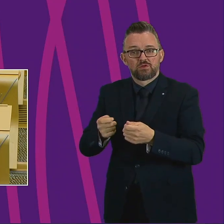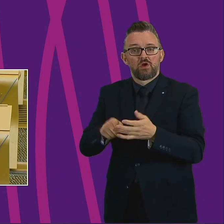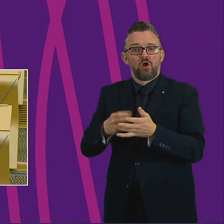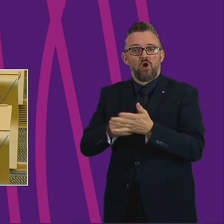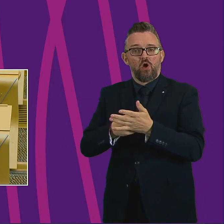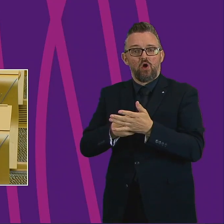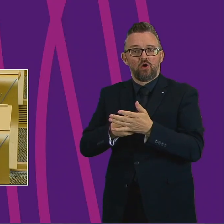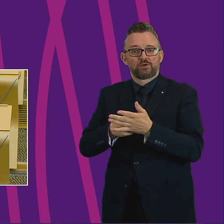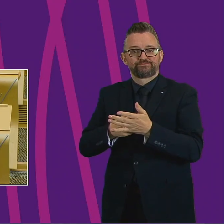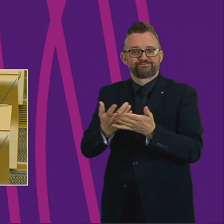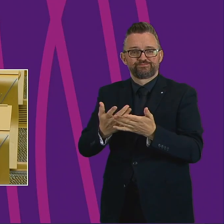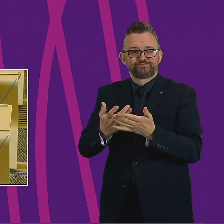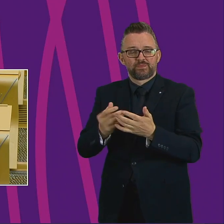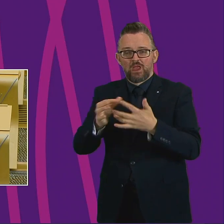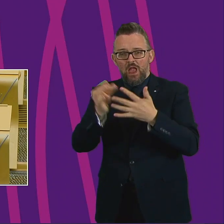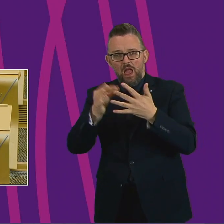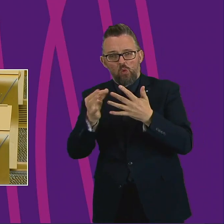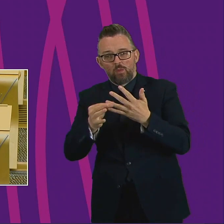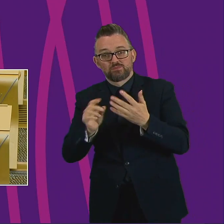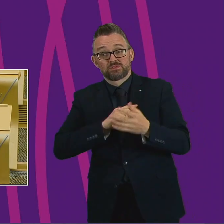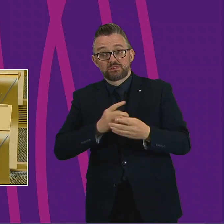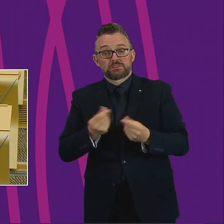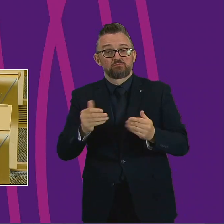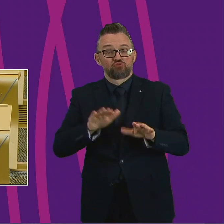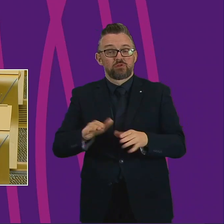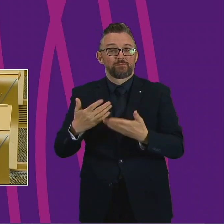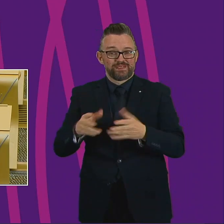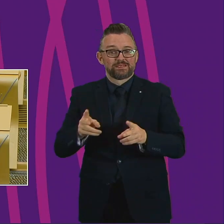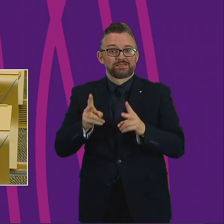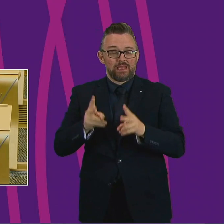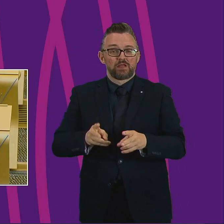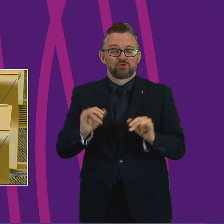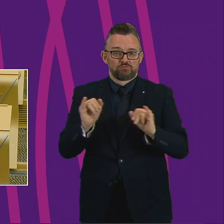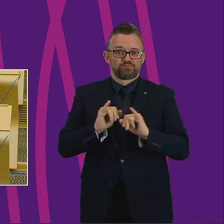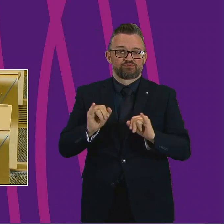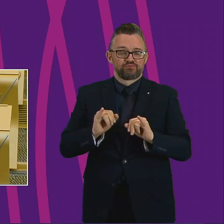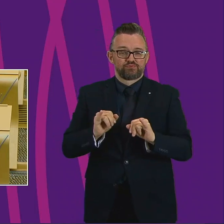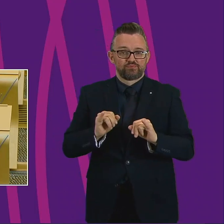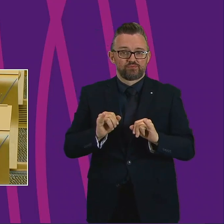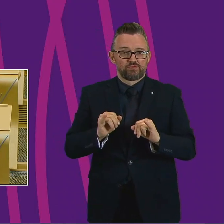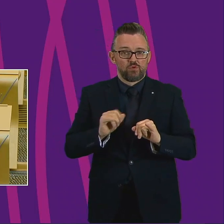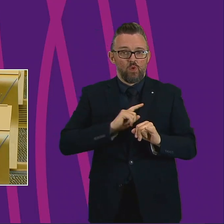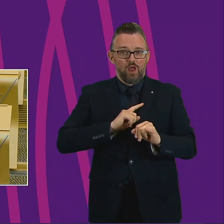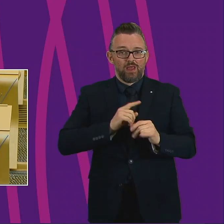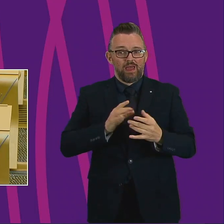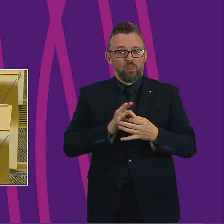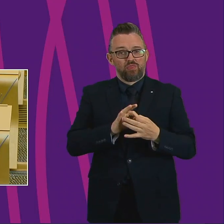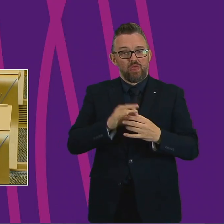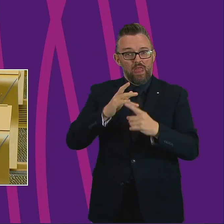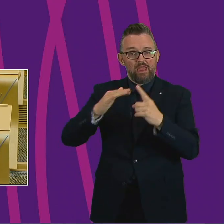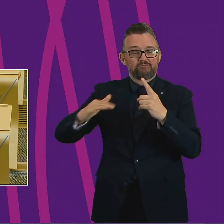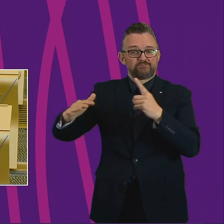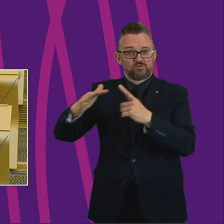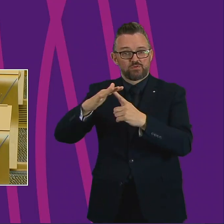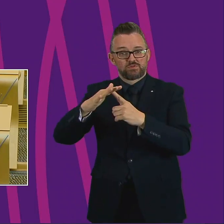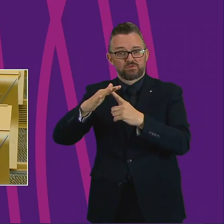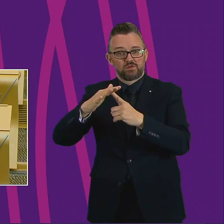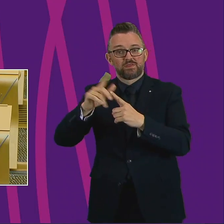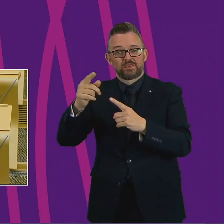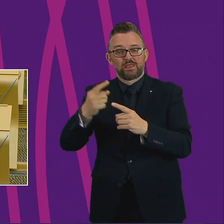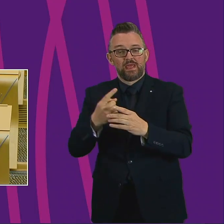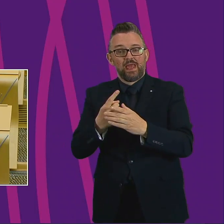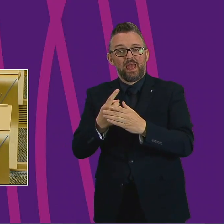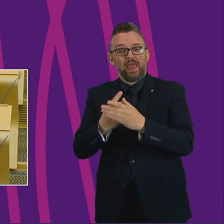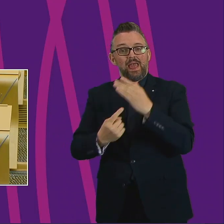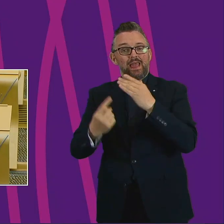outcomes in those tragic cases where children have died as a consequence of the environmental issues, that the independent